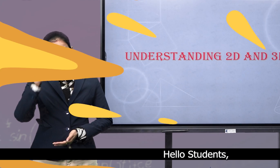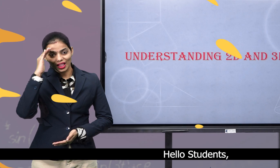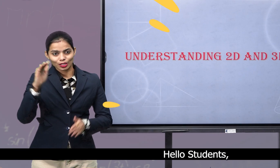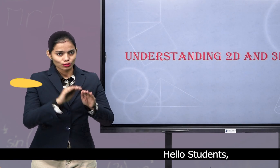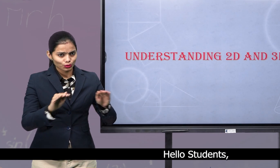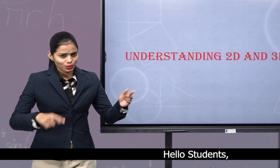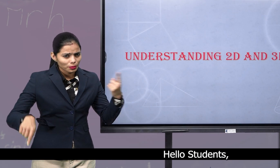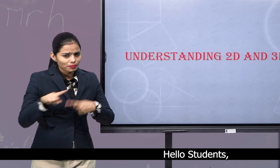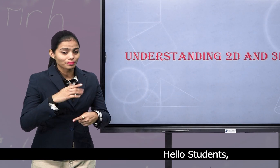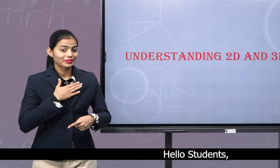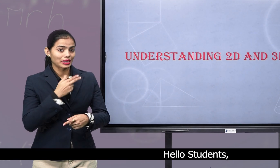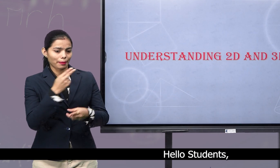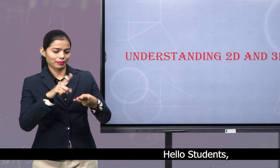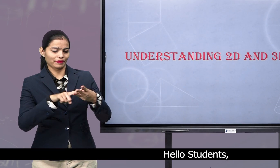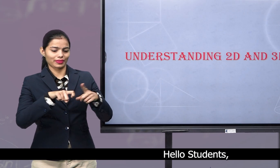Hello students, I am Ekta.